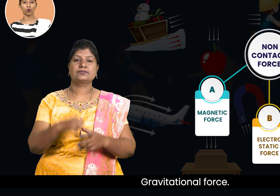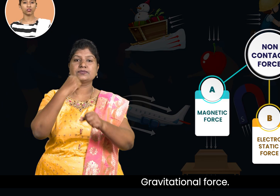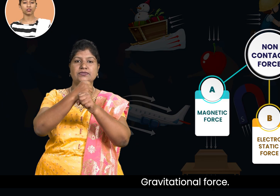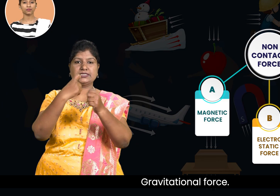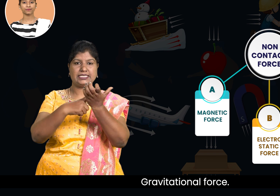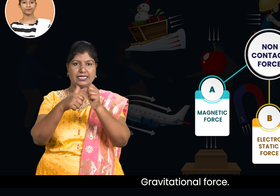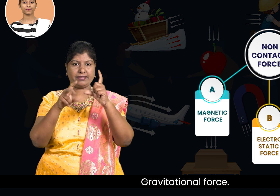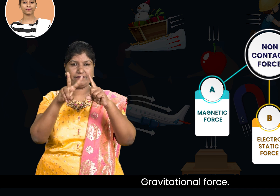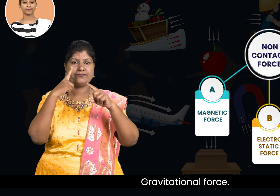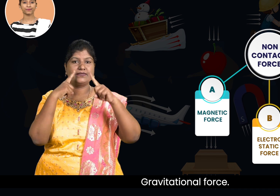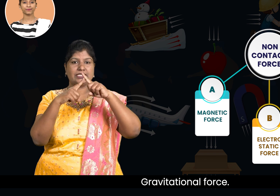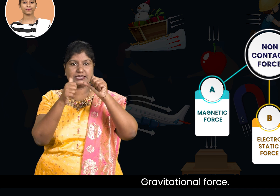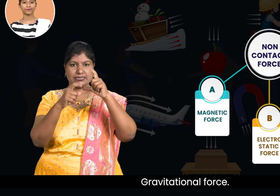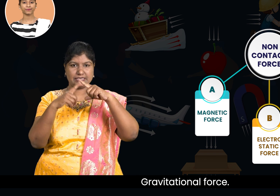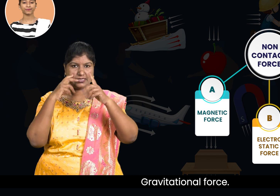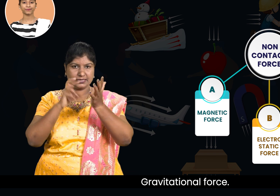gravitational force.